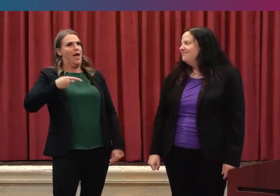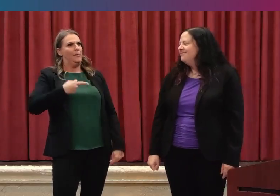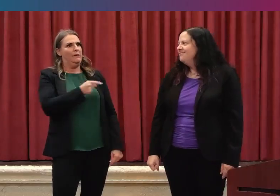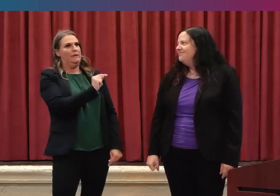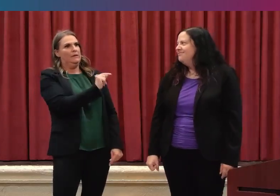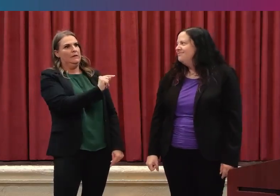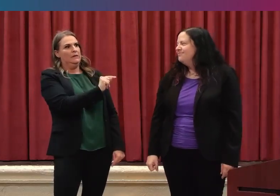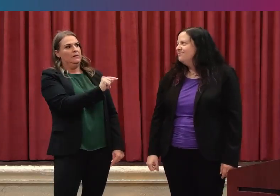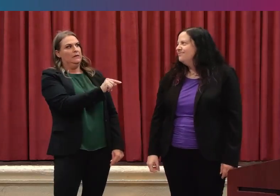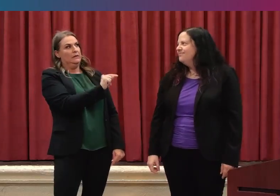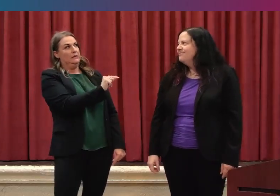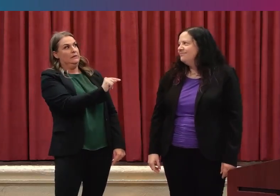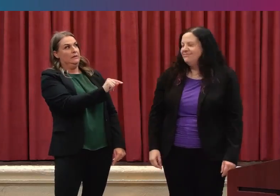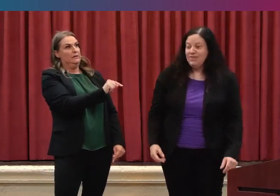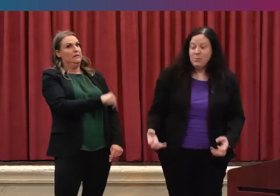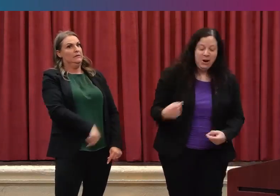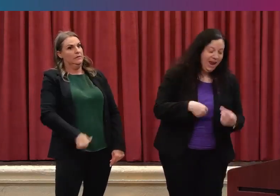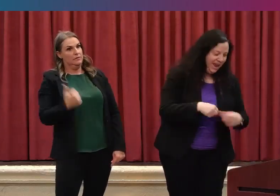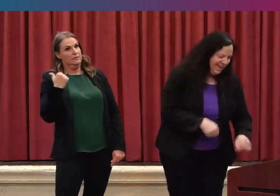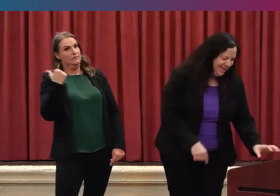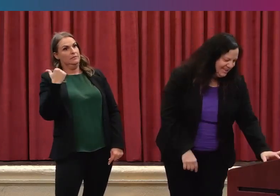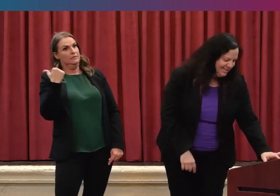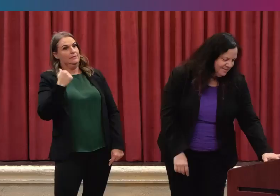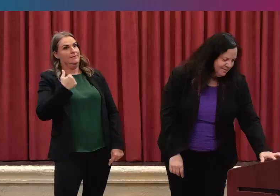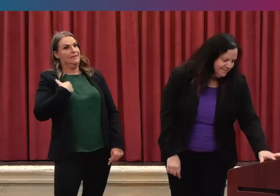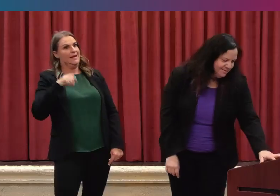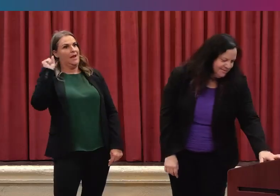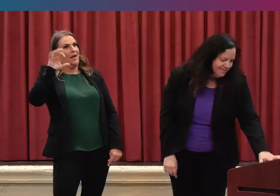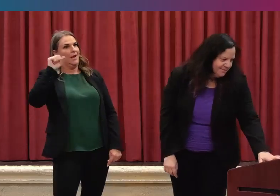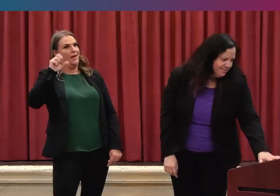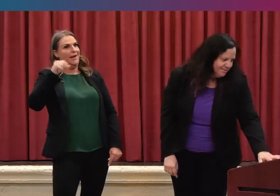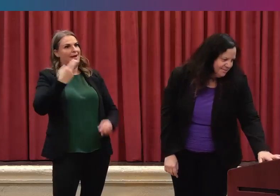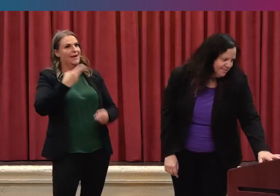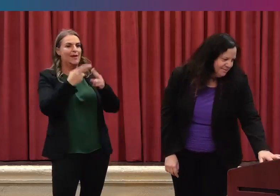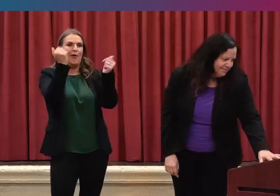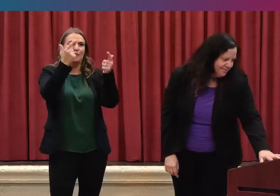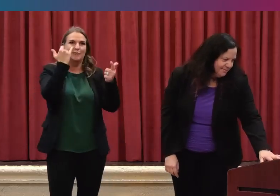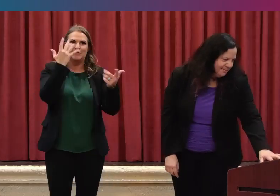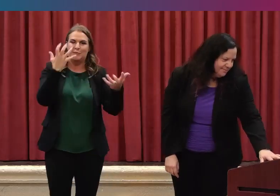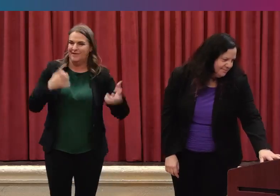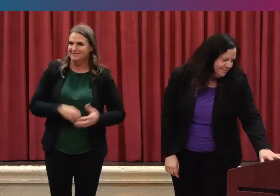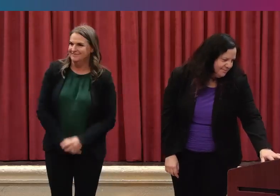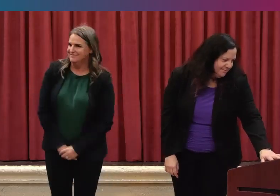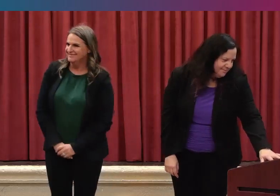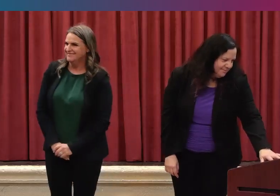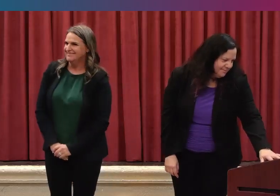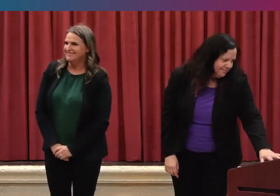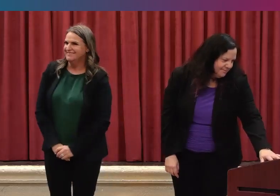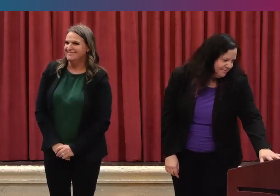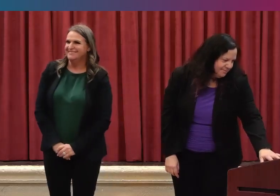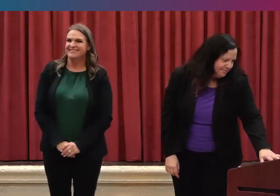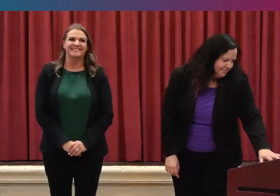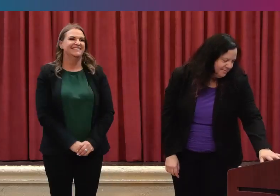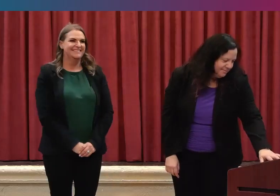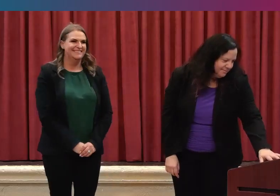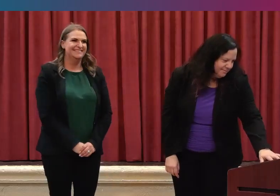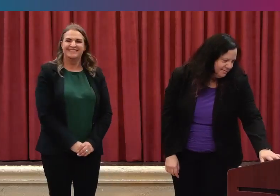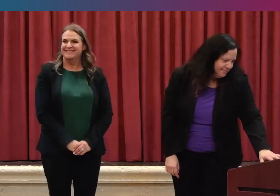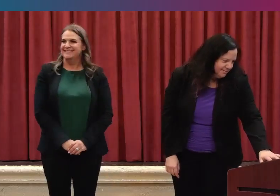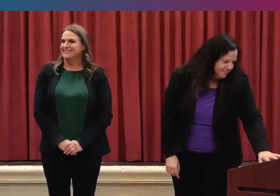pass. We can go back to the map in the PowerPoint slide and then you can see the area that we covered. Inyo, Mono, San